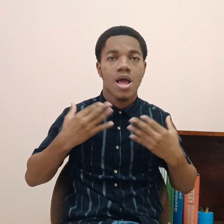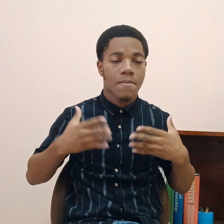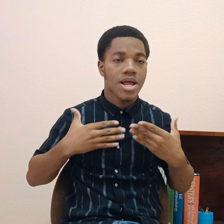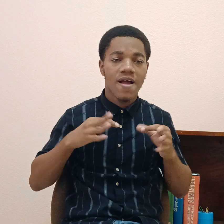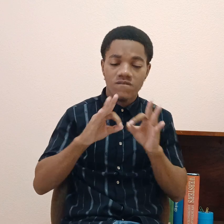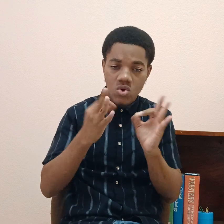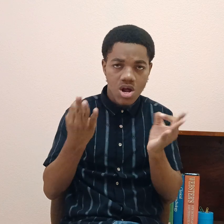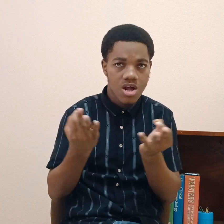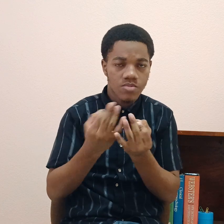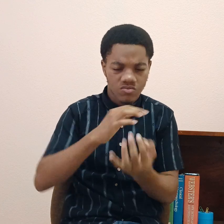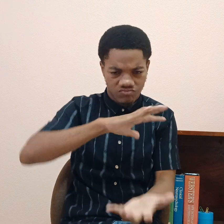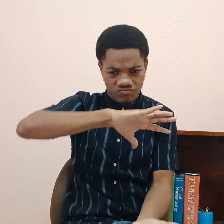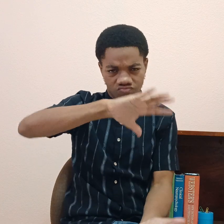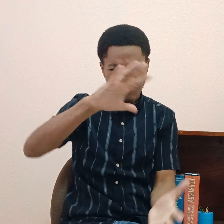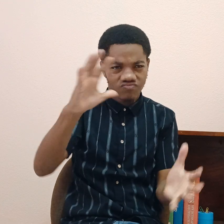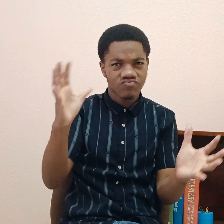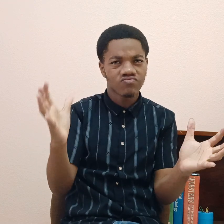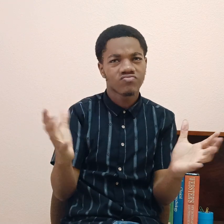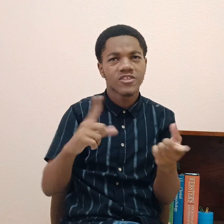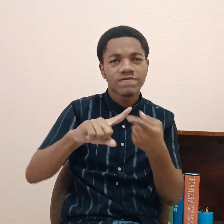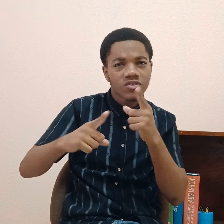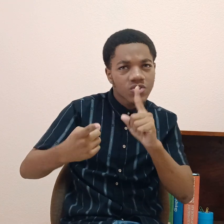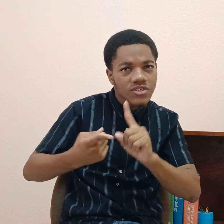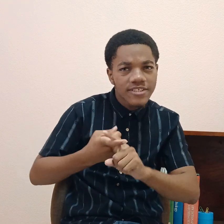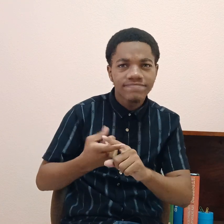You created all the people in the world.